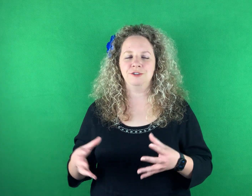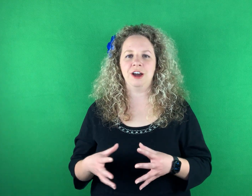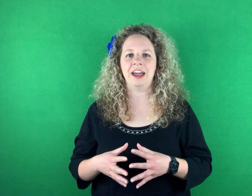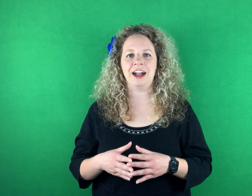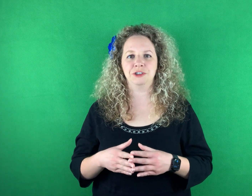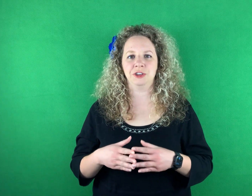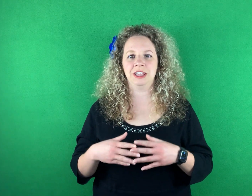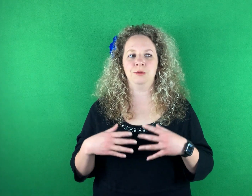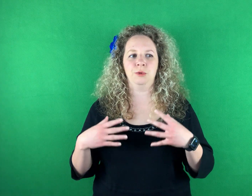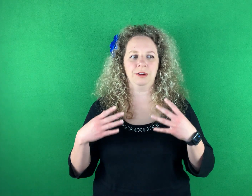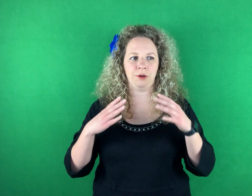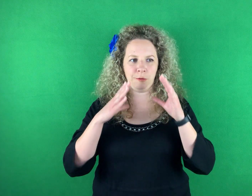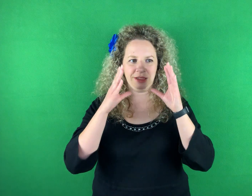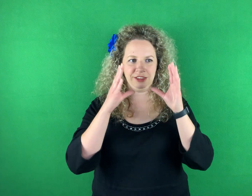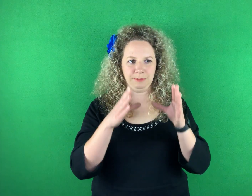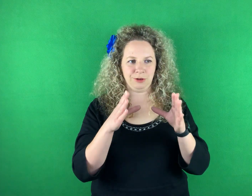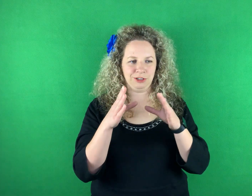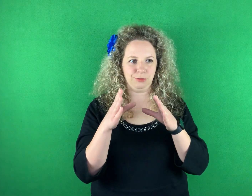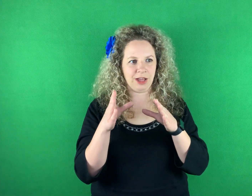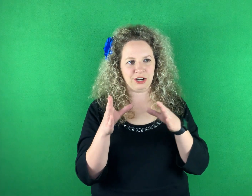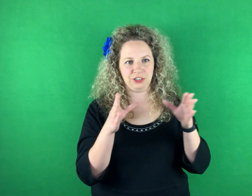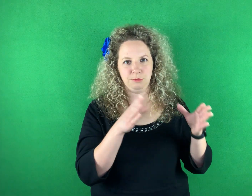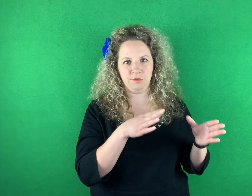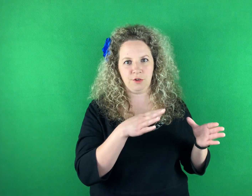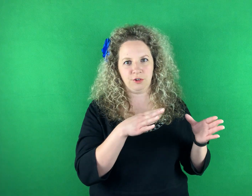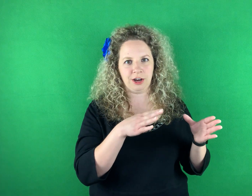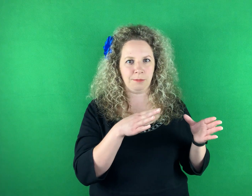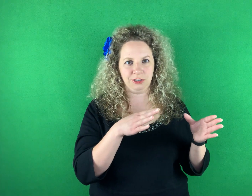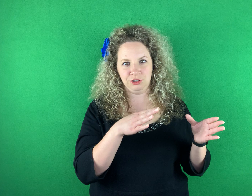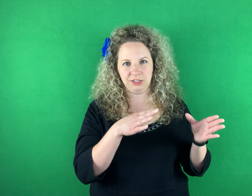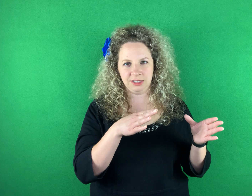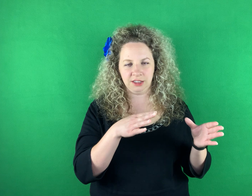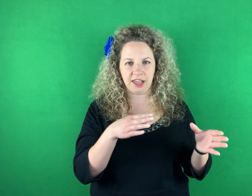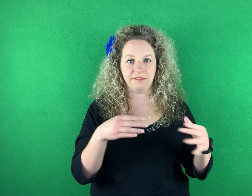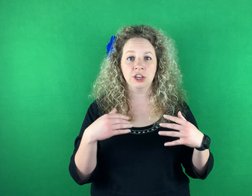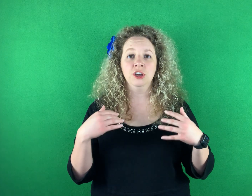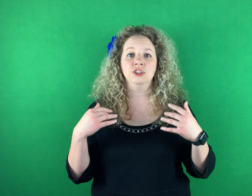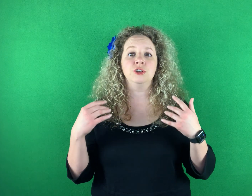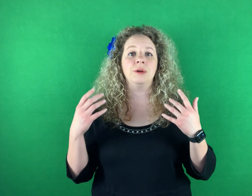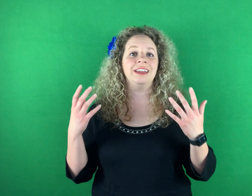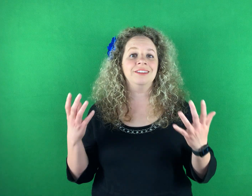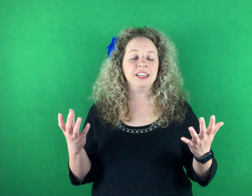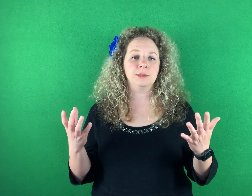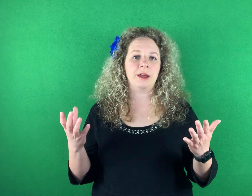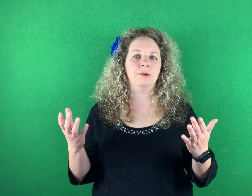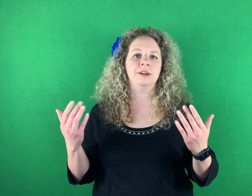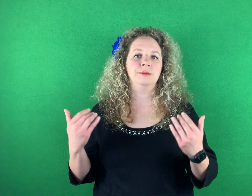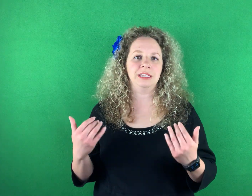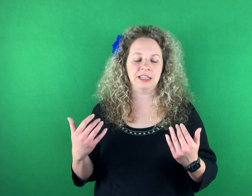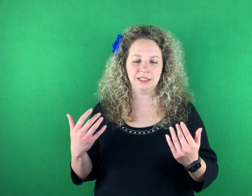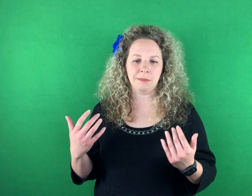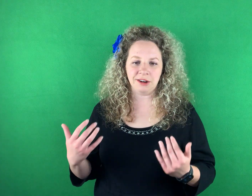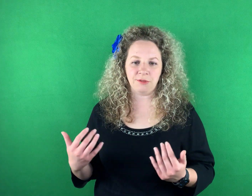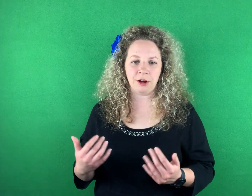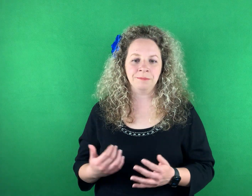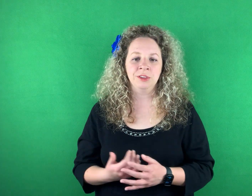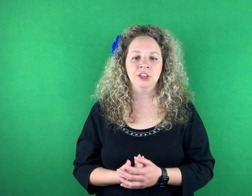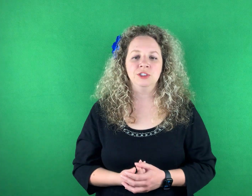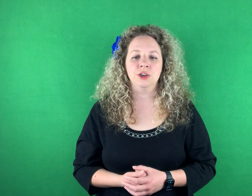not actually we're hoping this mountain will actually move over a couple inches to the left. So in this way, we're using it as a metaphor. So they